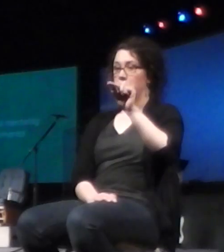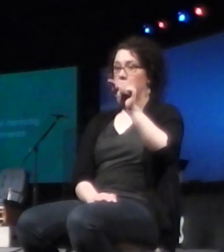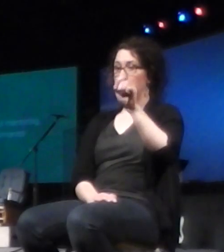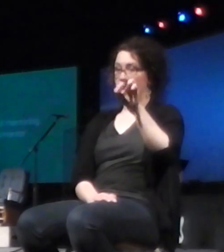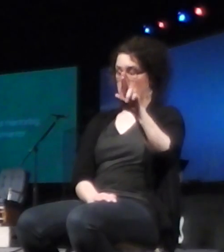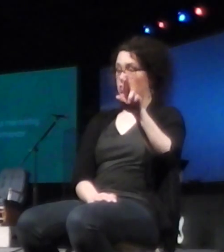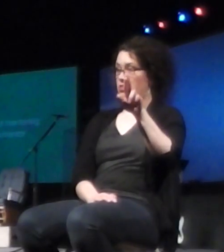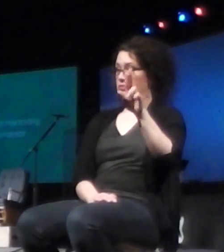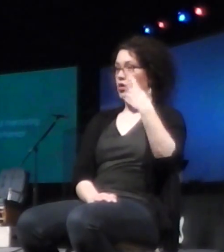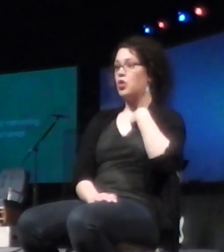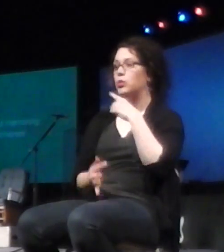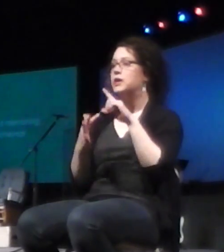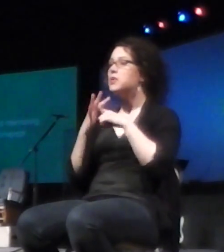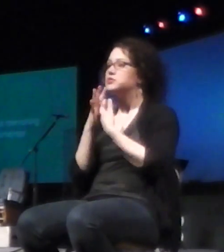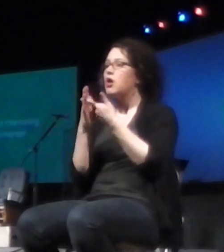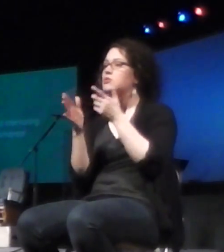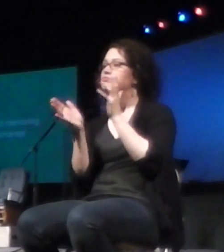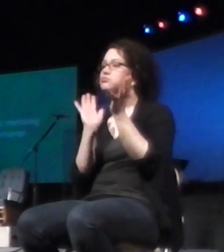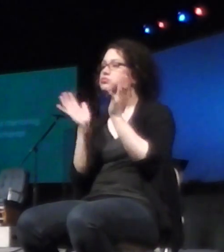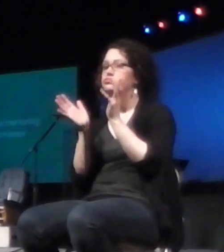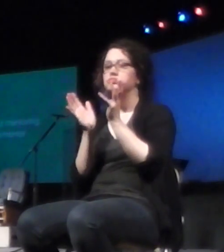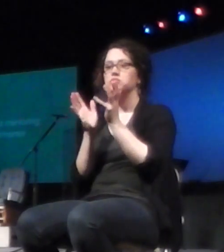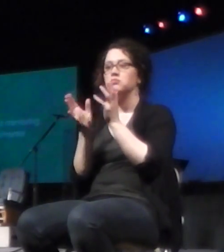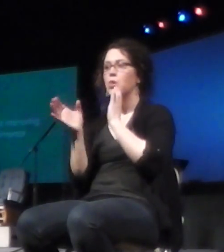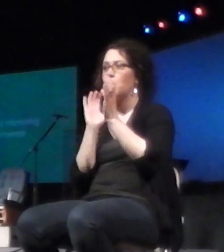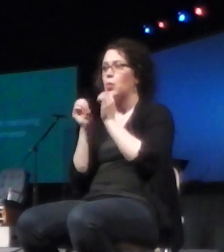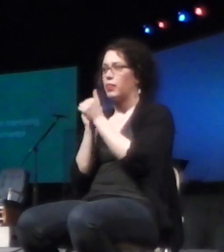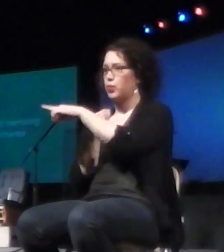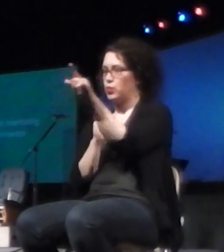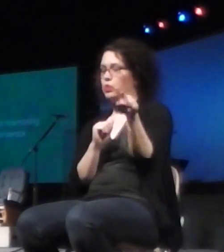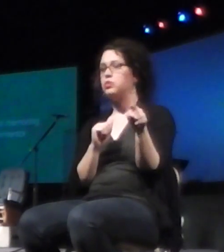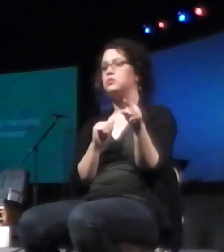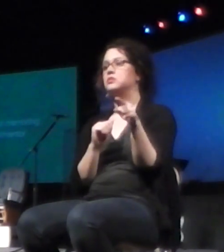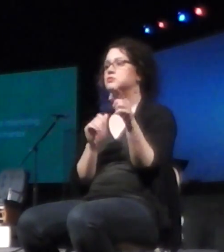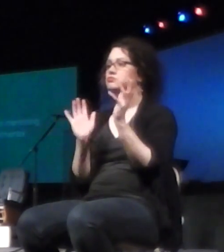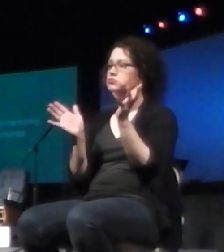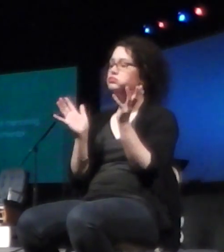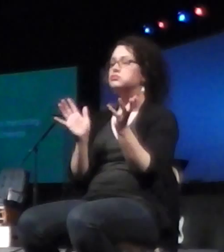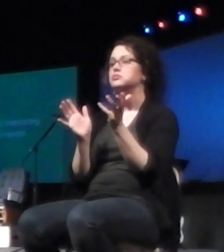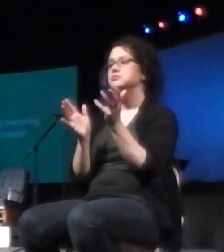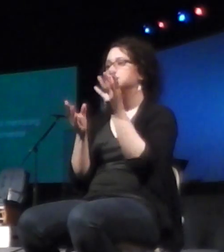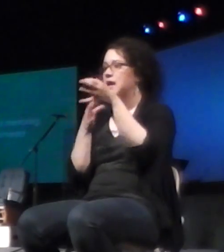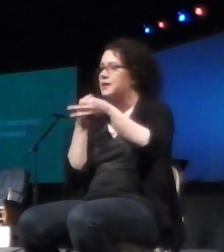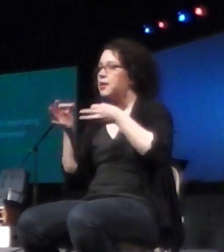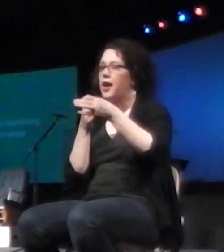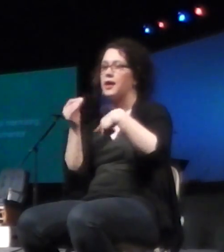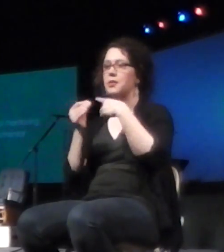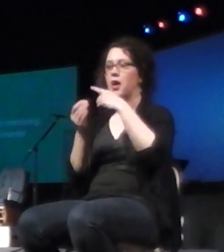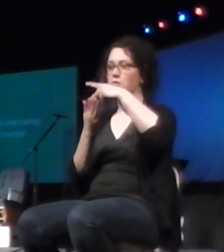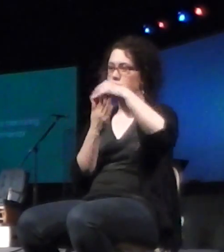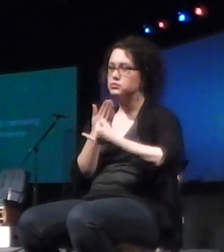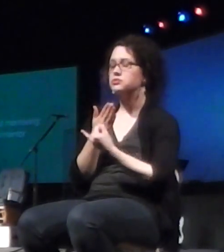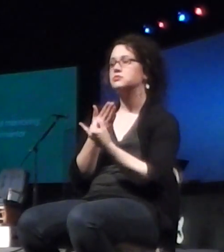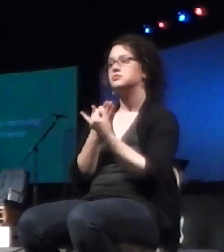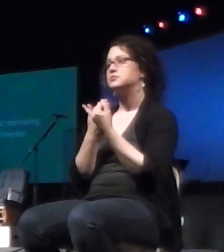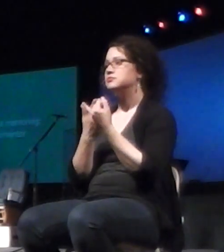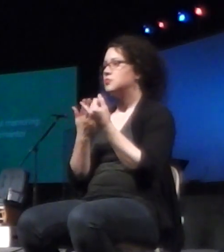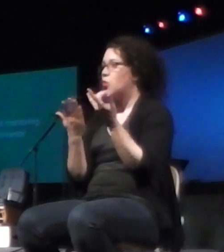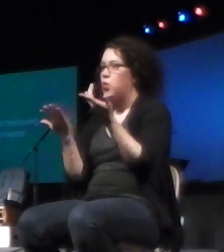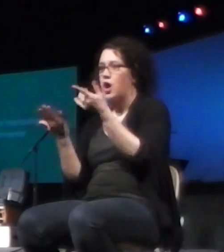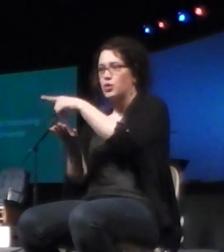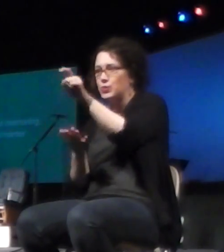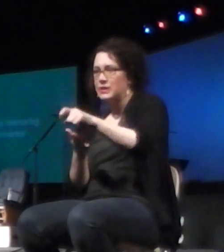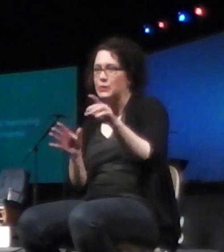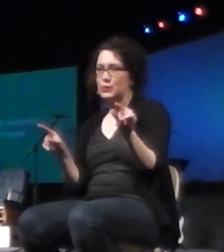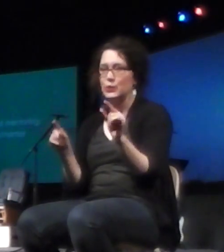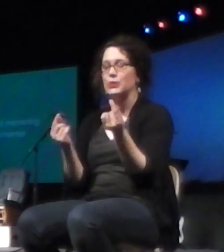communicating with you, and we're going to start talking about what mentoring is and learning a little bit more about this initiative and what it actually takes to do this, and then starting